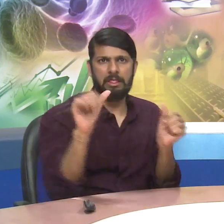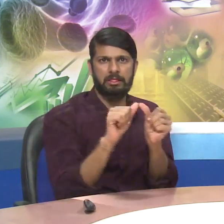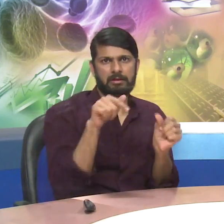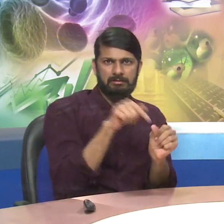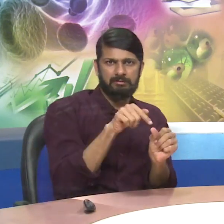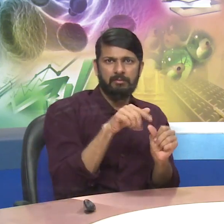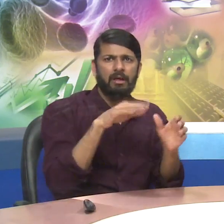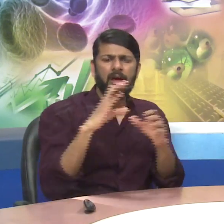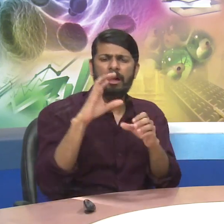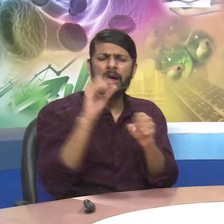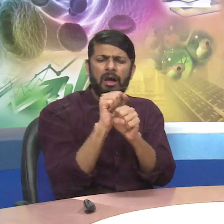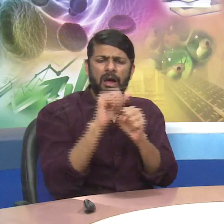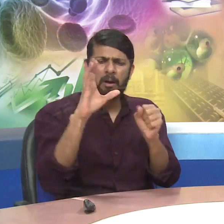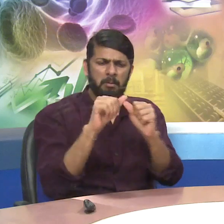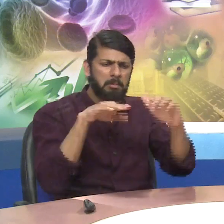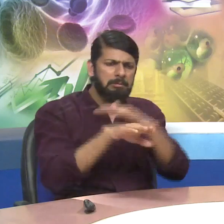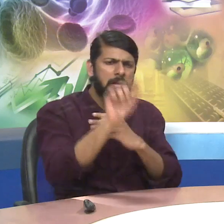Working of the Constituent Assembly.